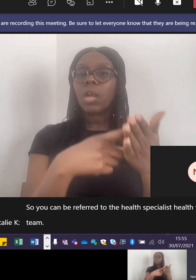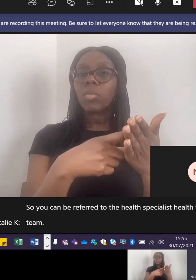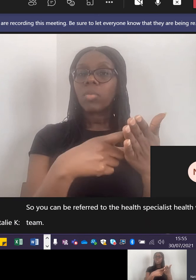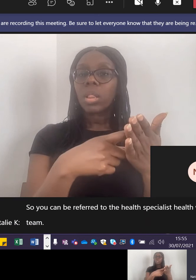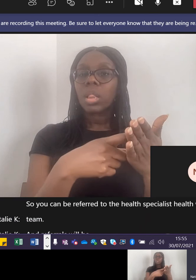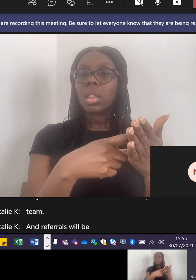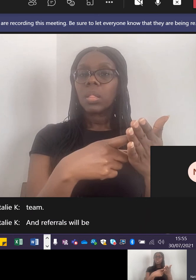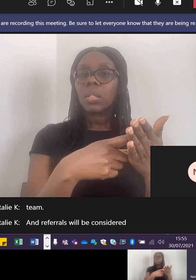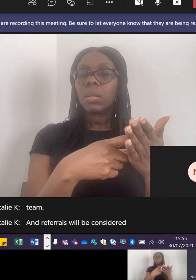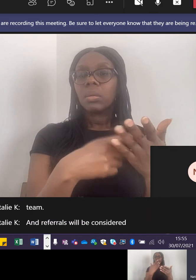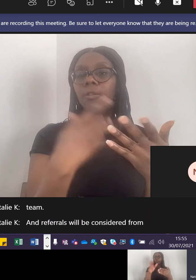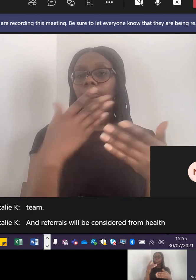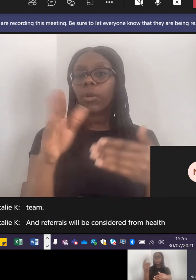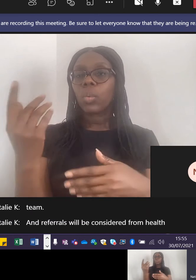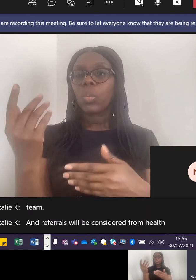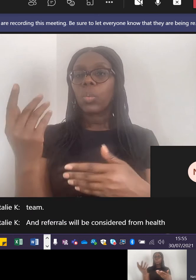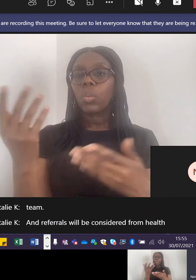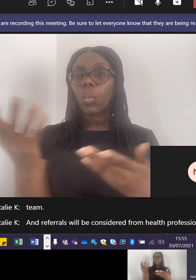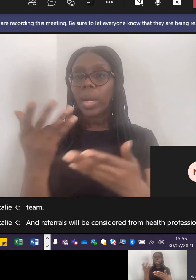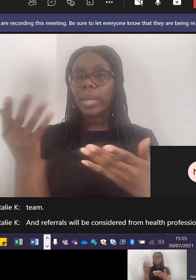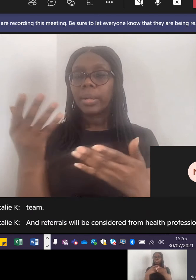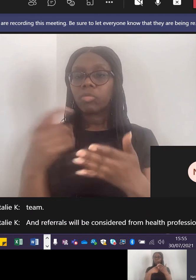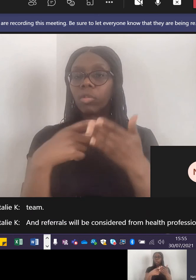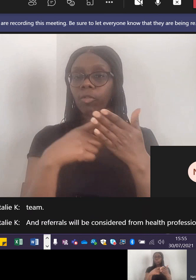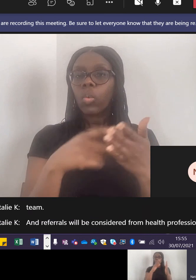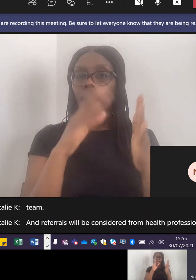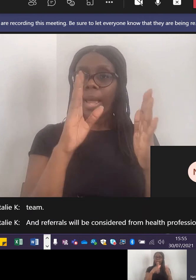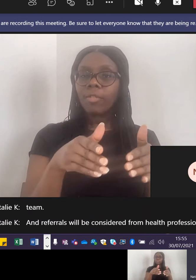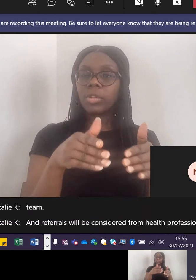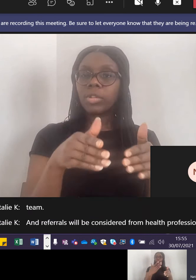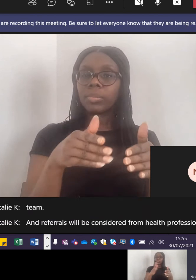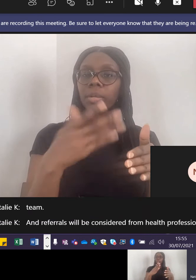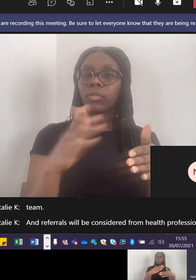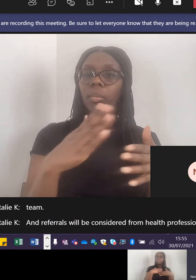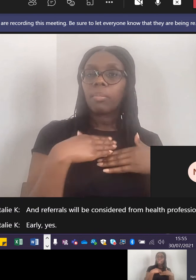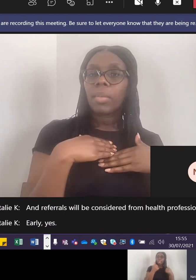be considered from health professionals, early years,